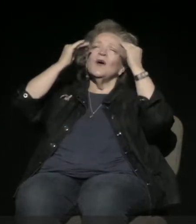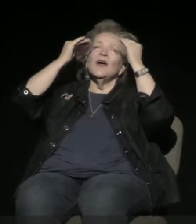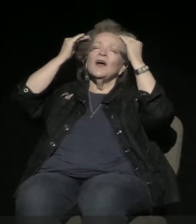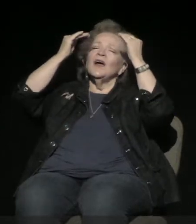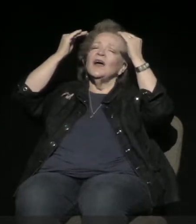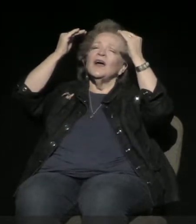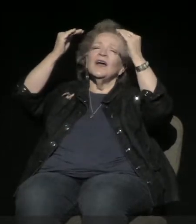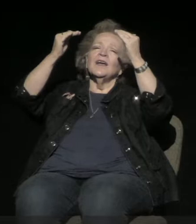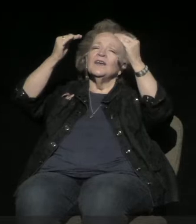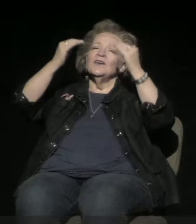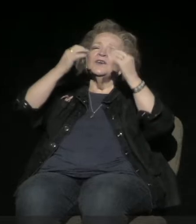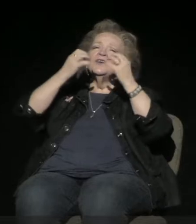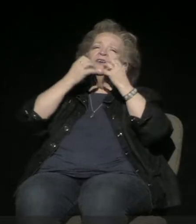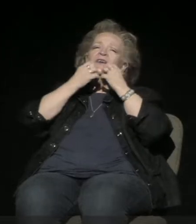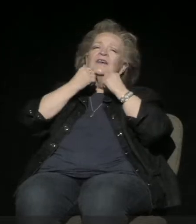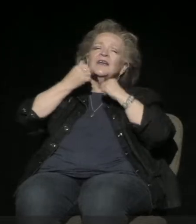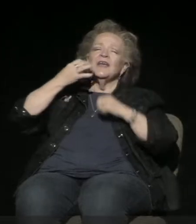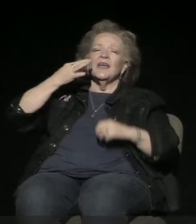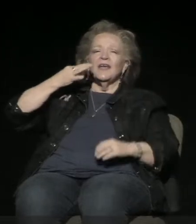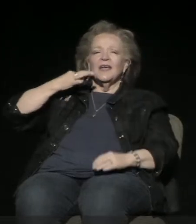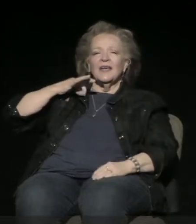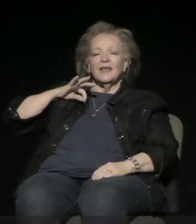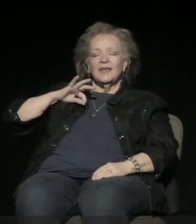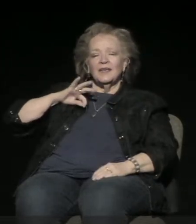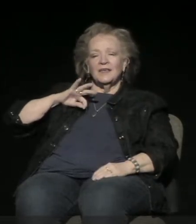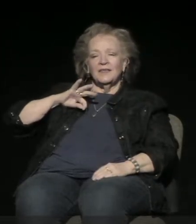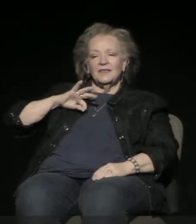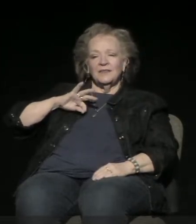No Higher Game